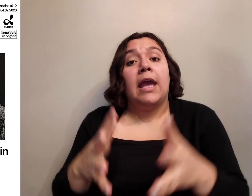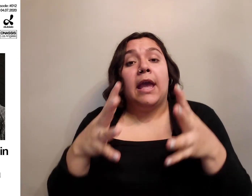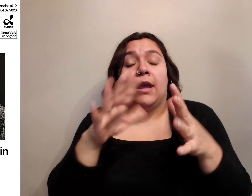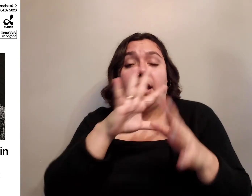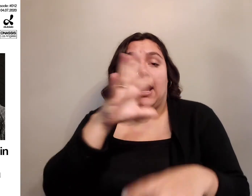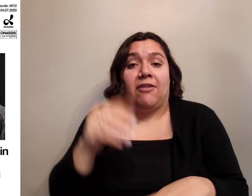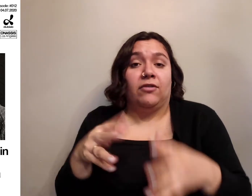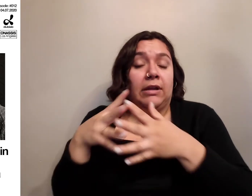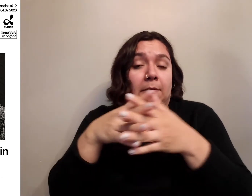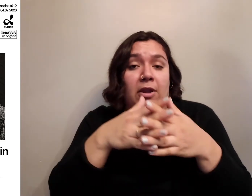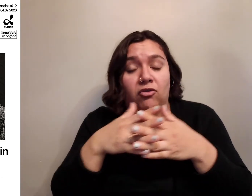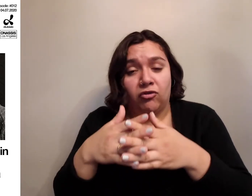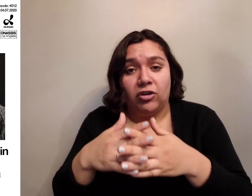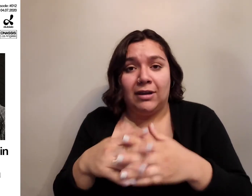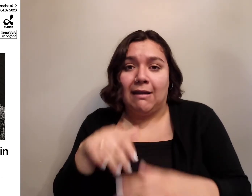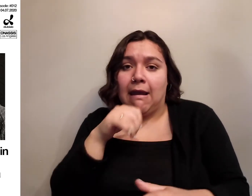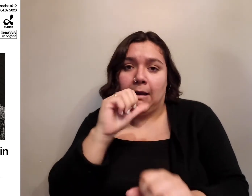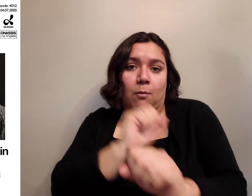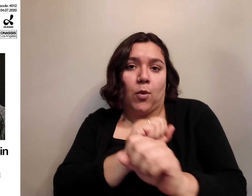American unemployment